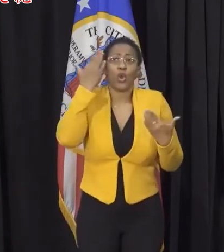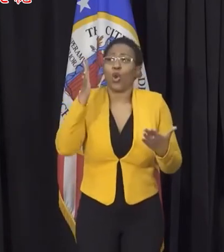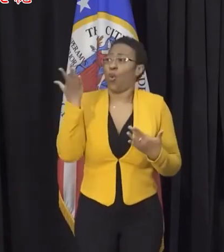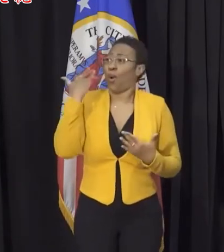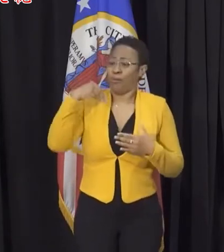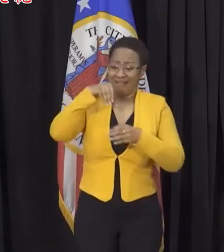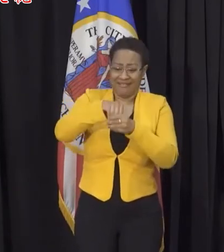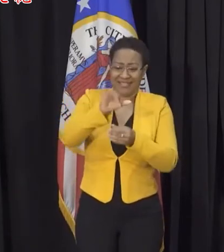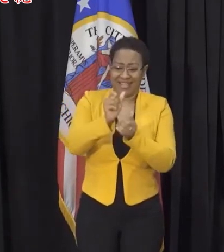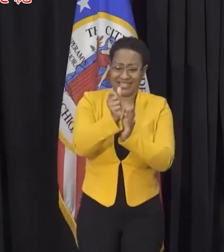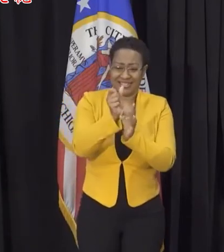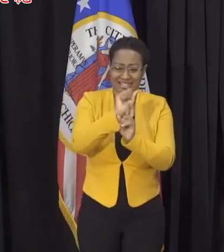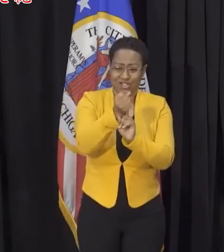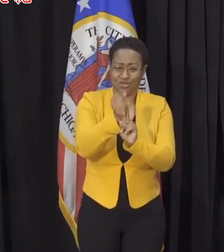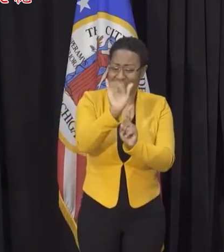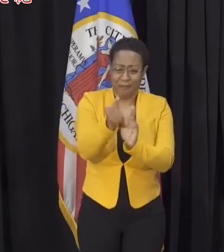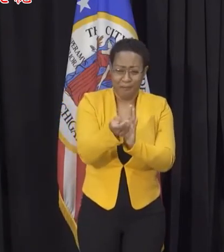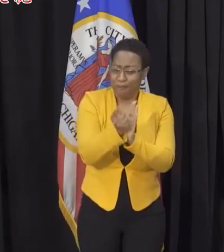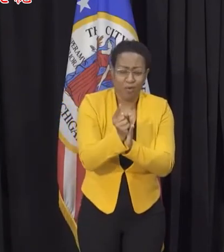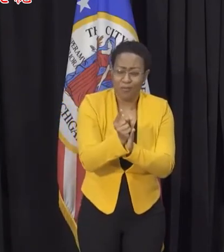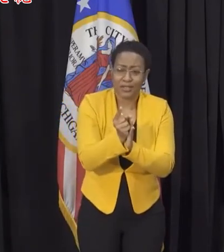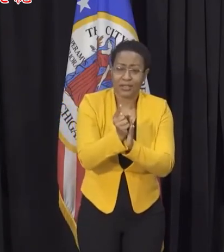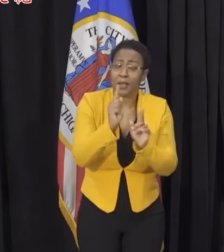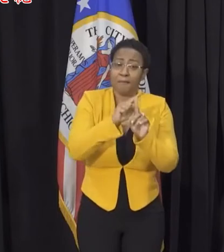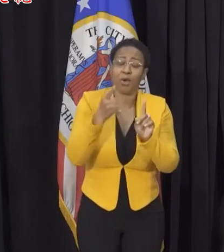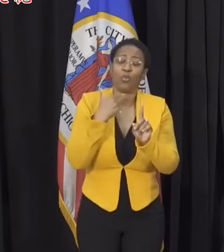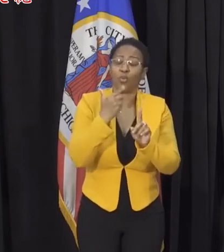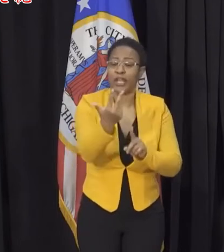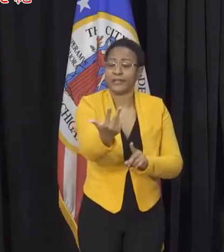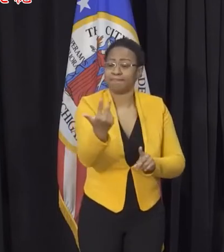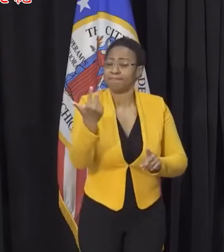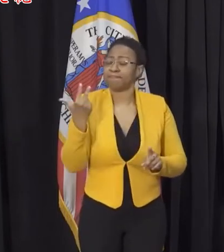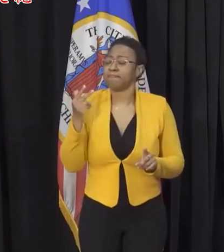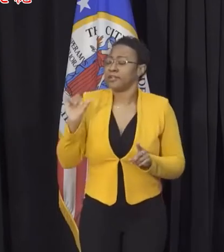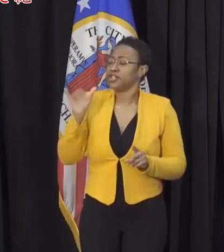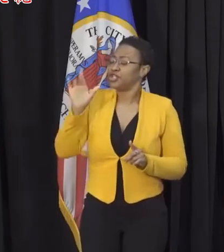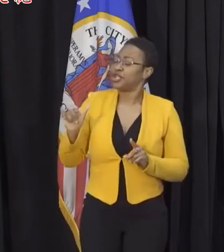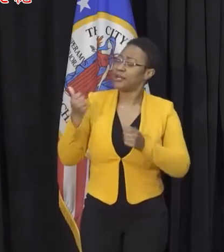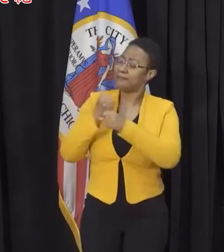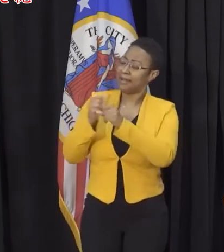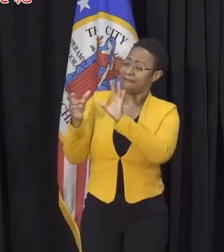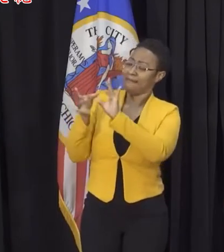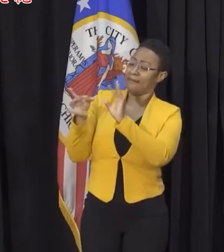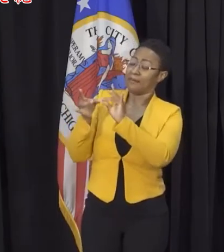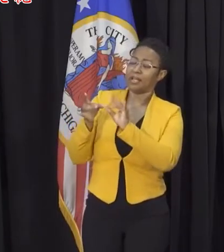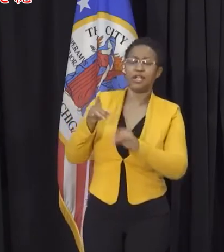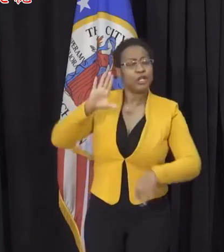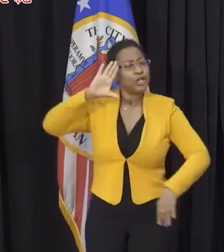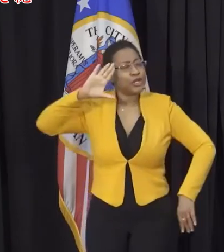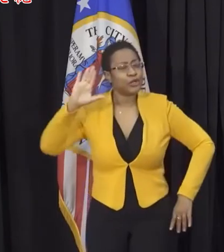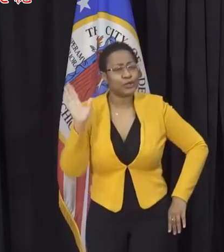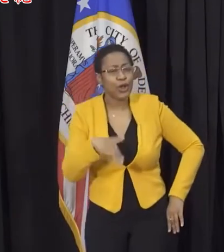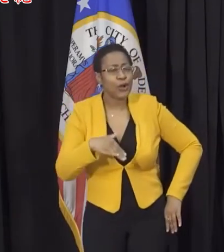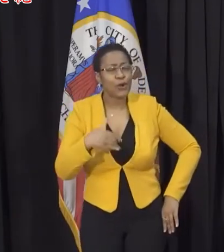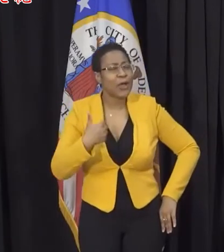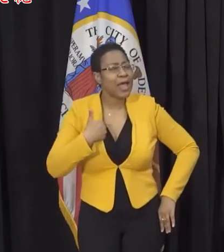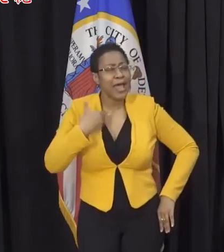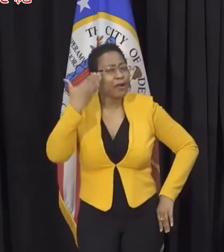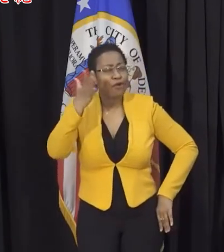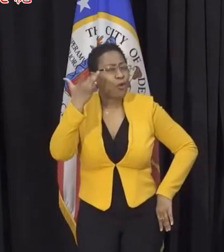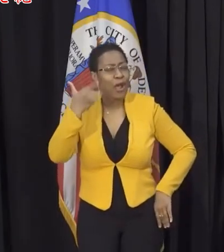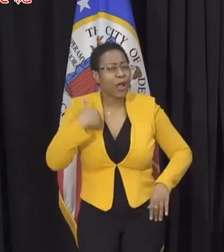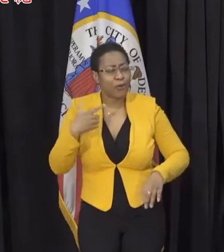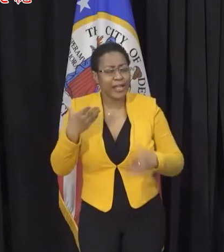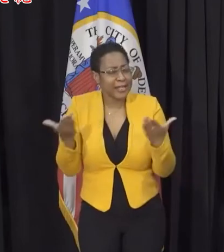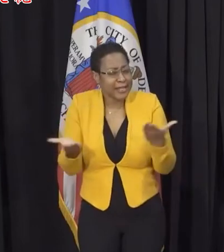that situation. But as we came out, Jerry Norcia made the comment that, you know, I don't know why we wound